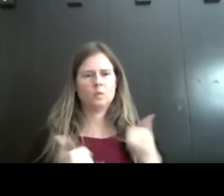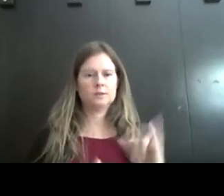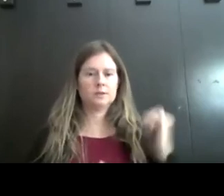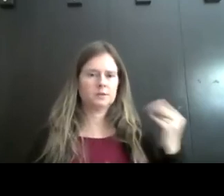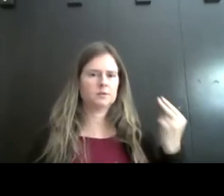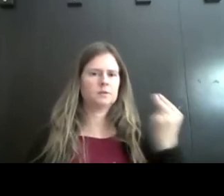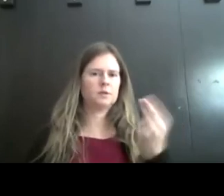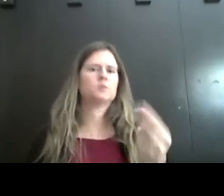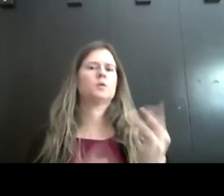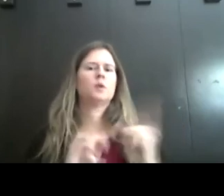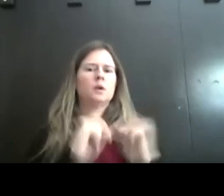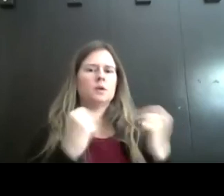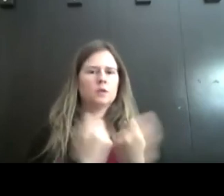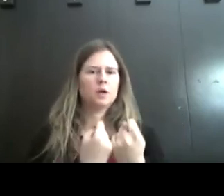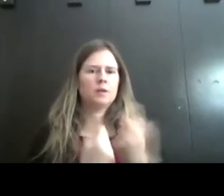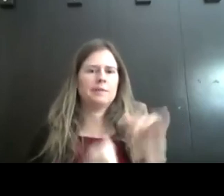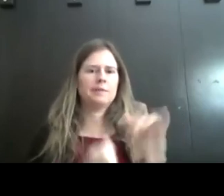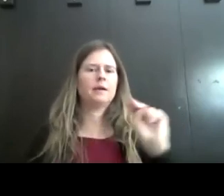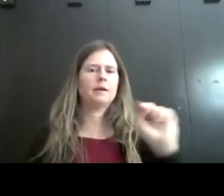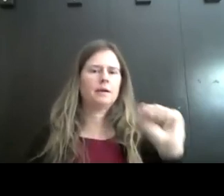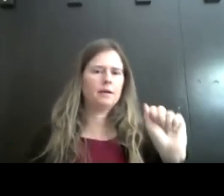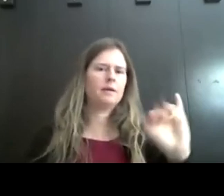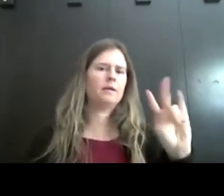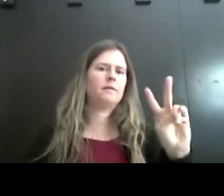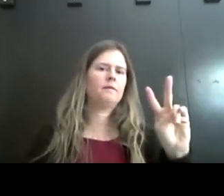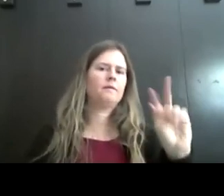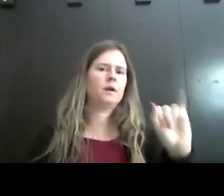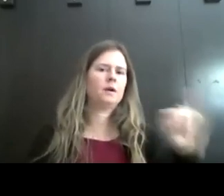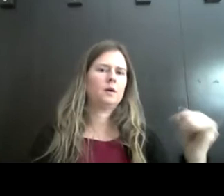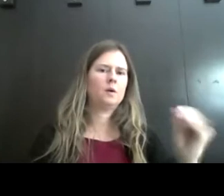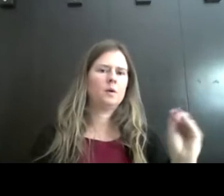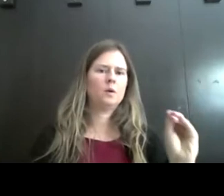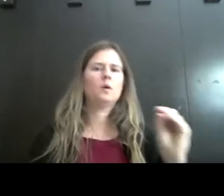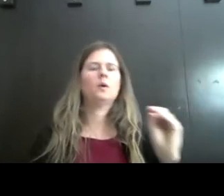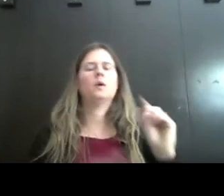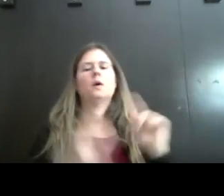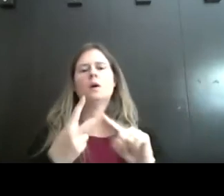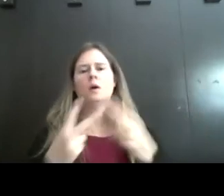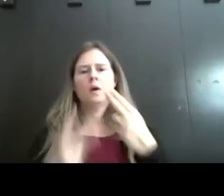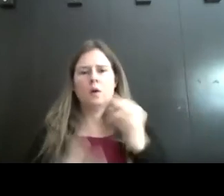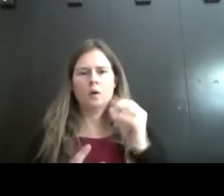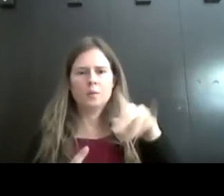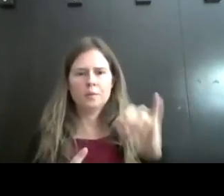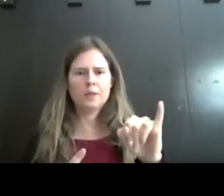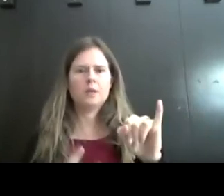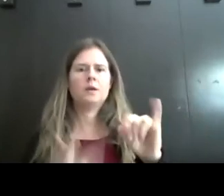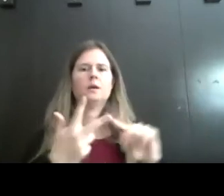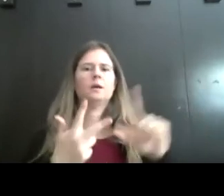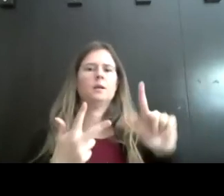a tribe like the Navajo, the Hopi, the Lakota, the Sioux. And it's a